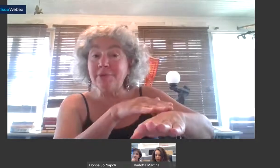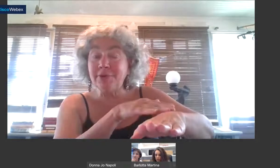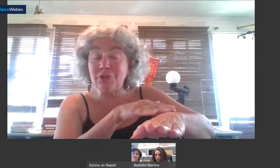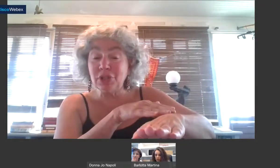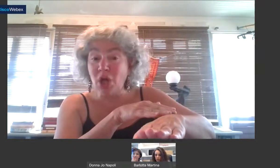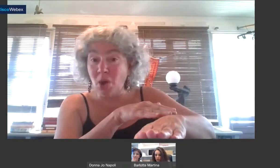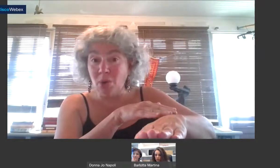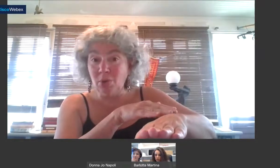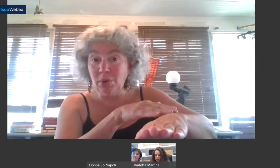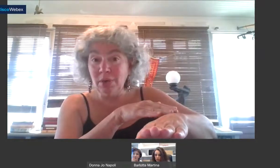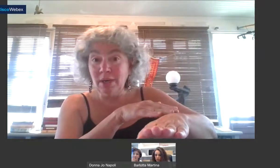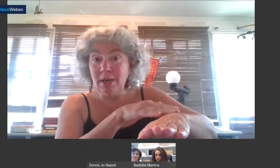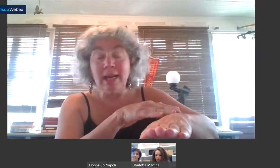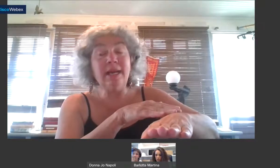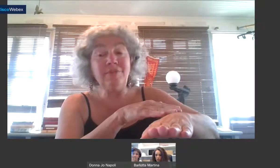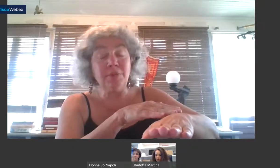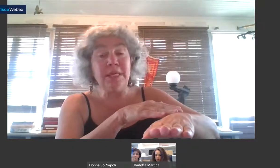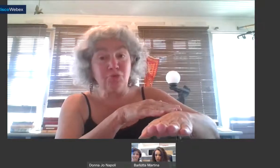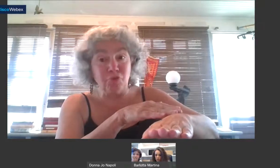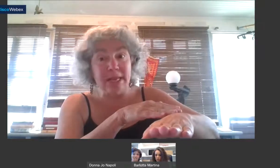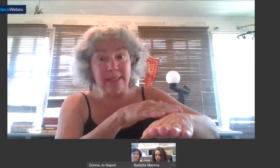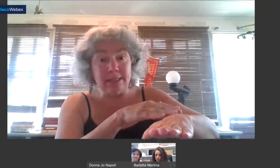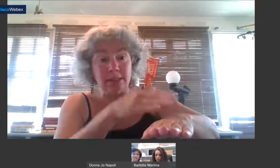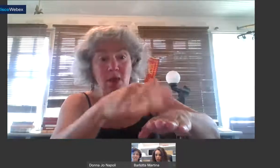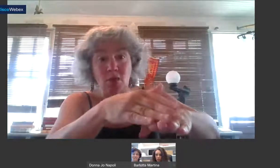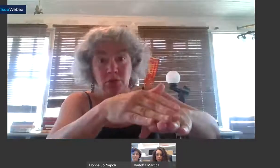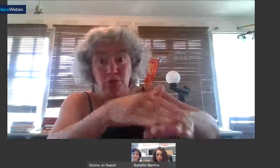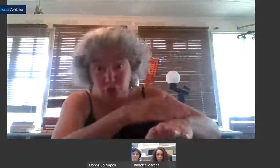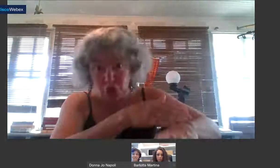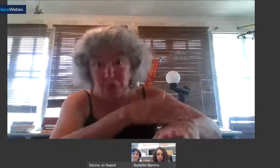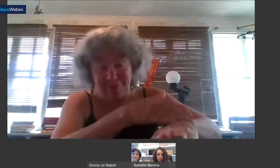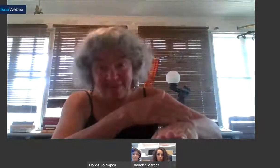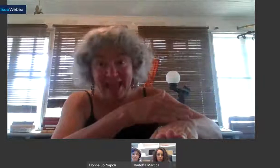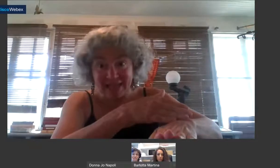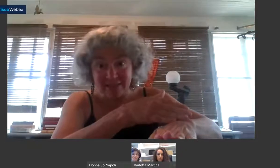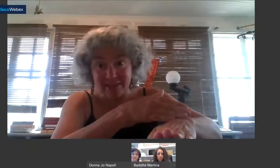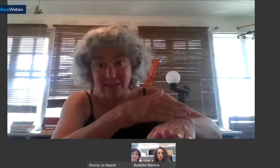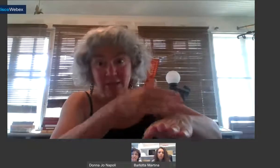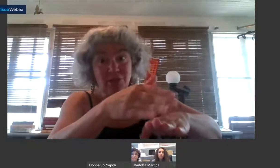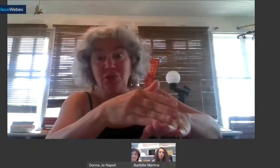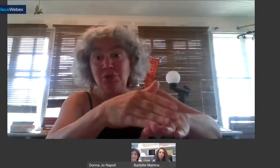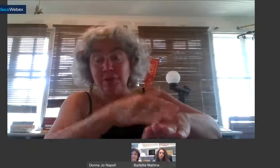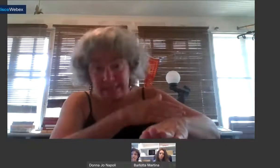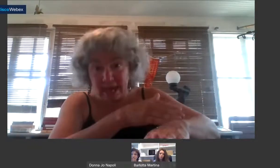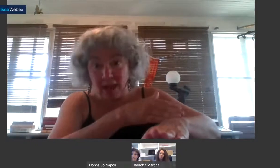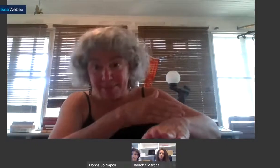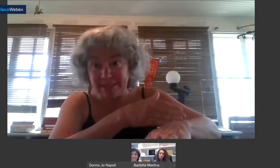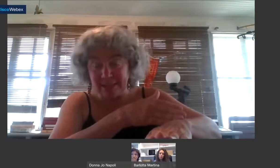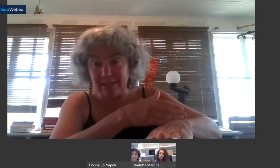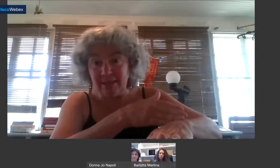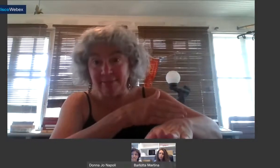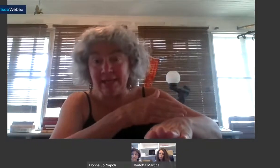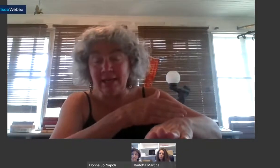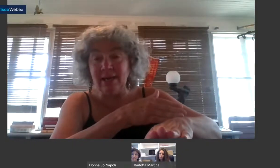for slow. And if you mean really slow, you do it fast. So you do the opposite of iconic.